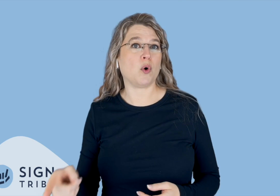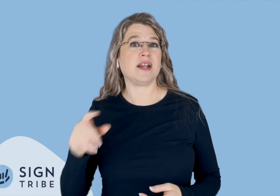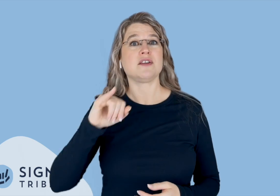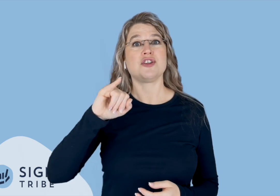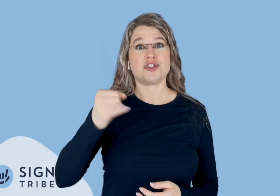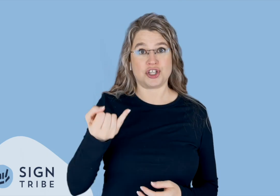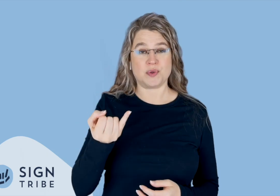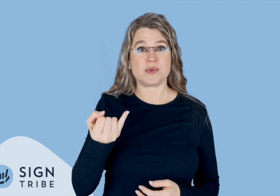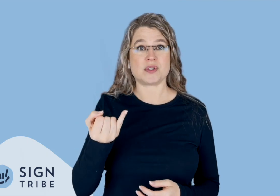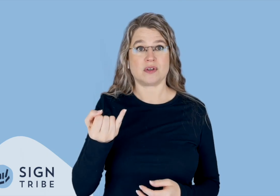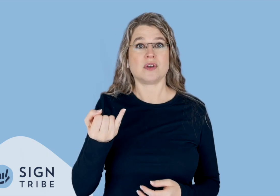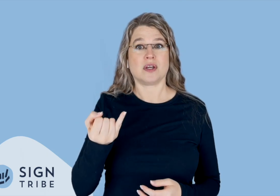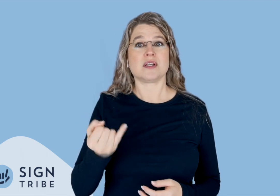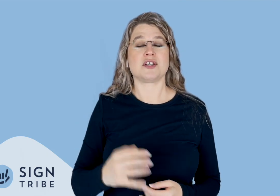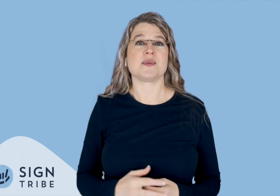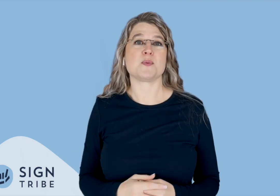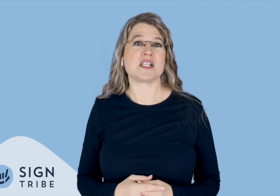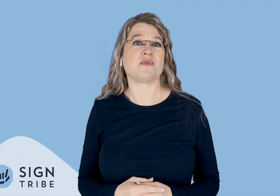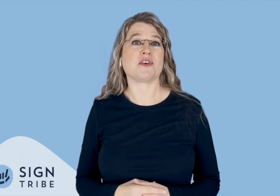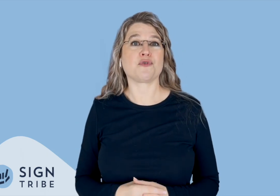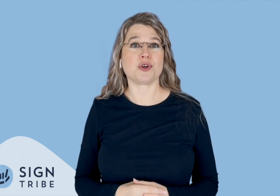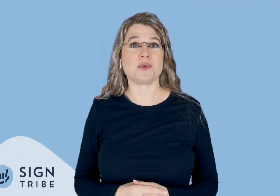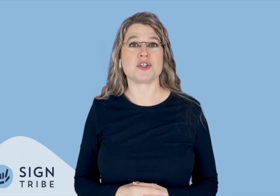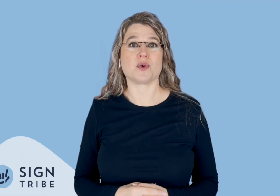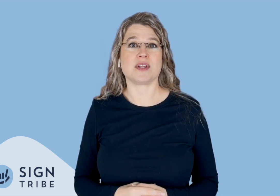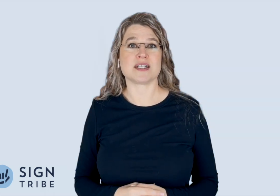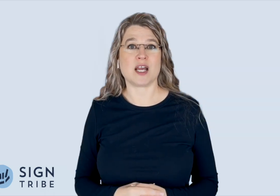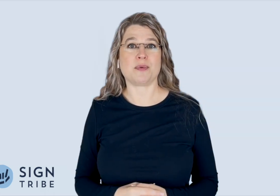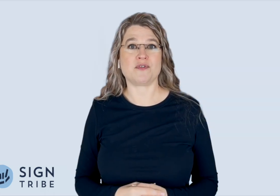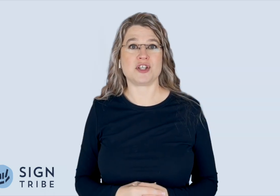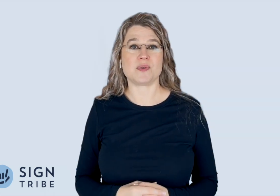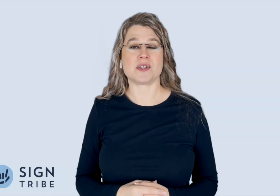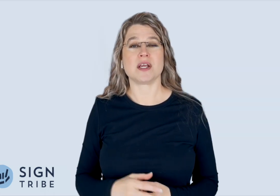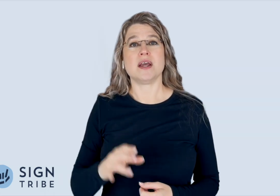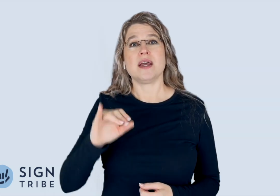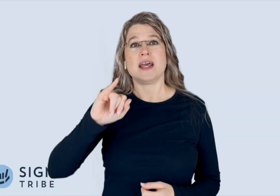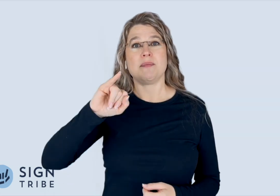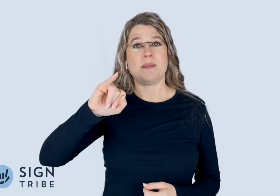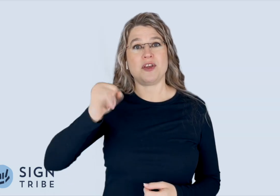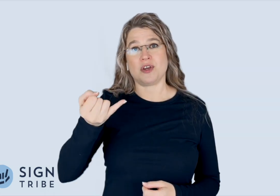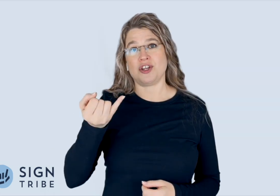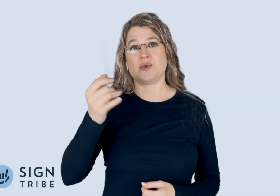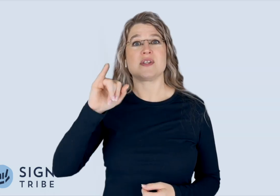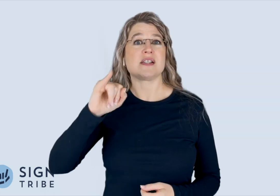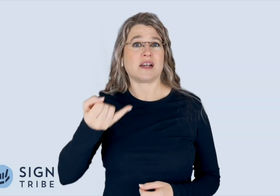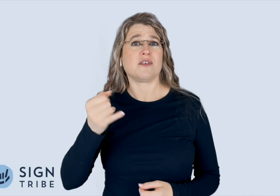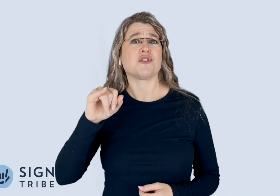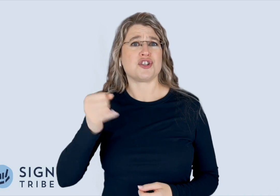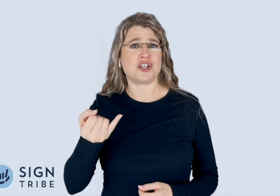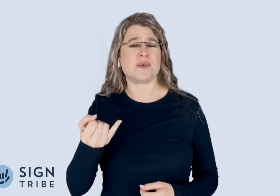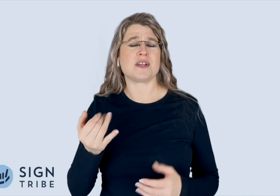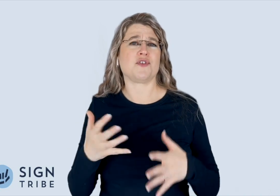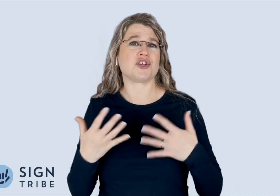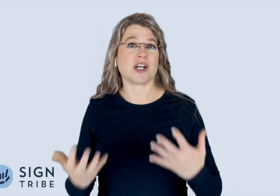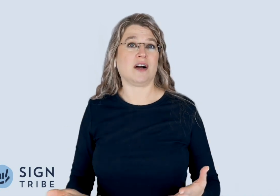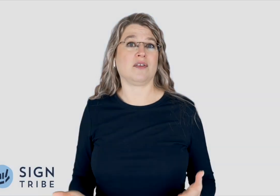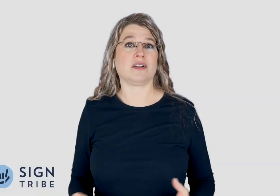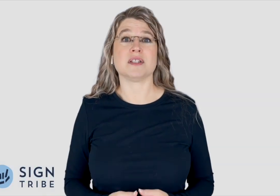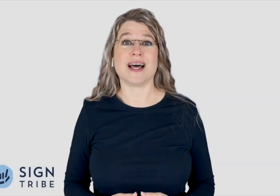point juice to a specific fruit or the type of juice. And maybe you can use the sign for juice if your child likes